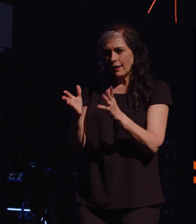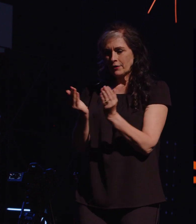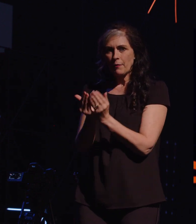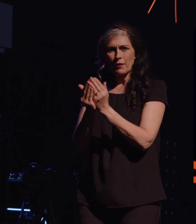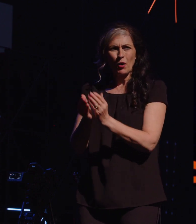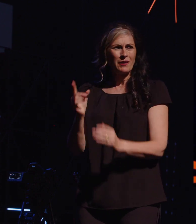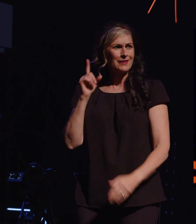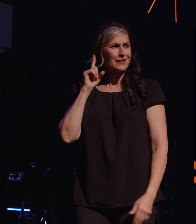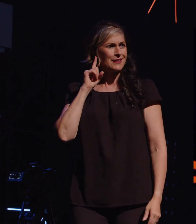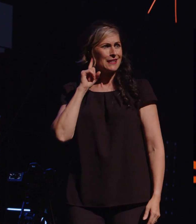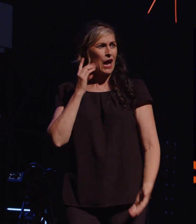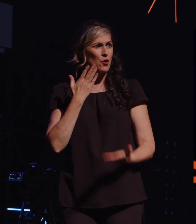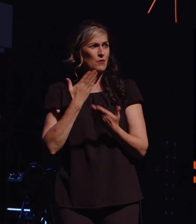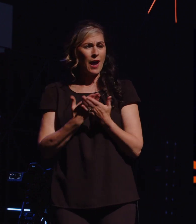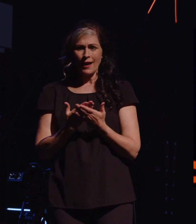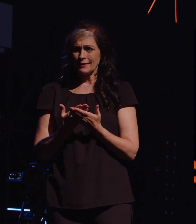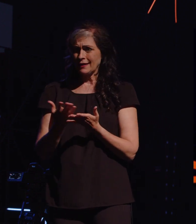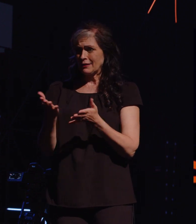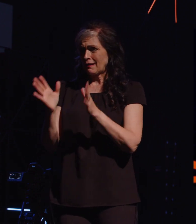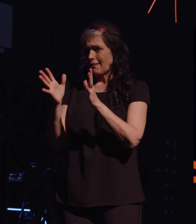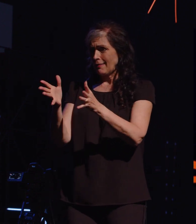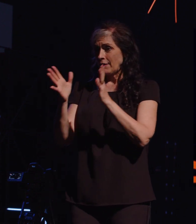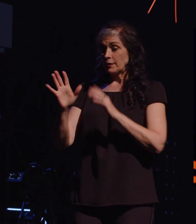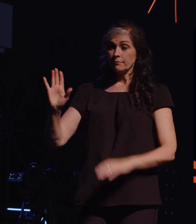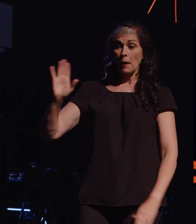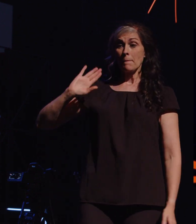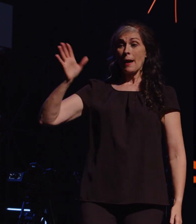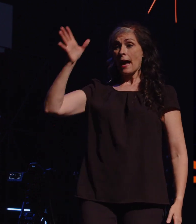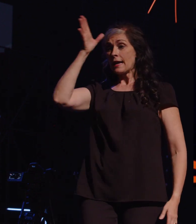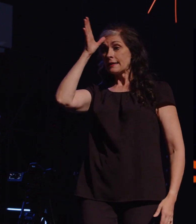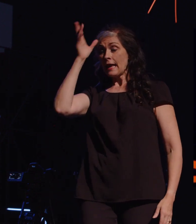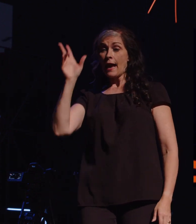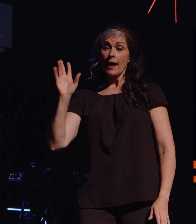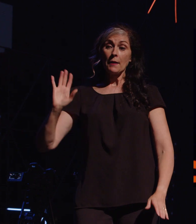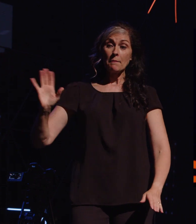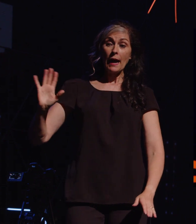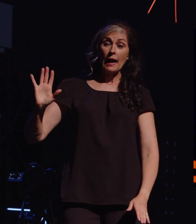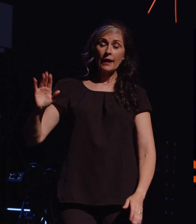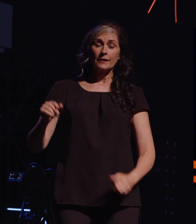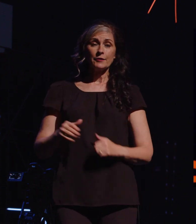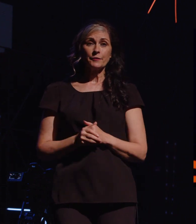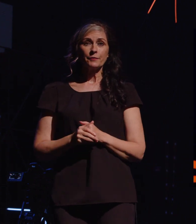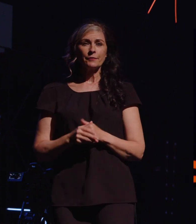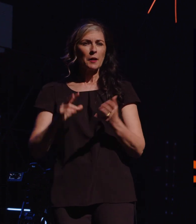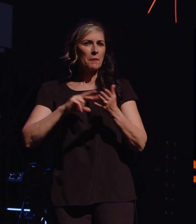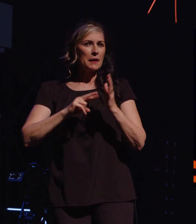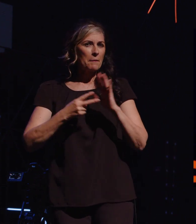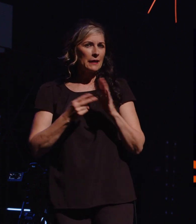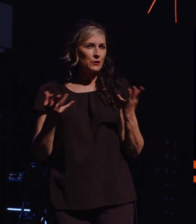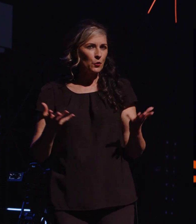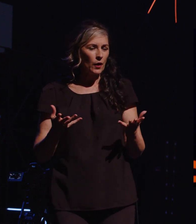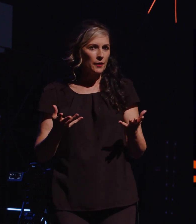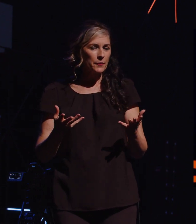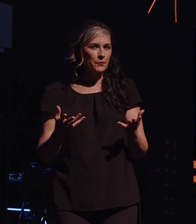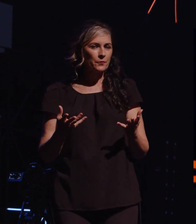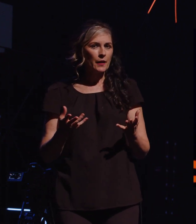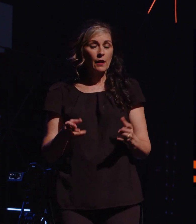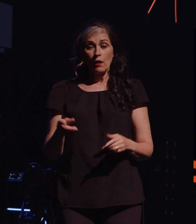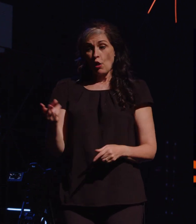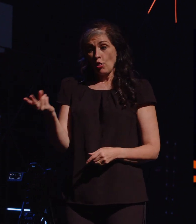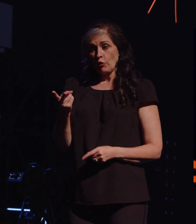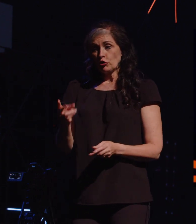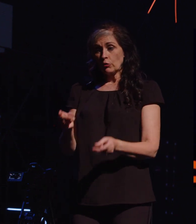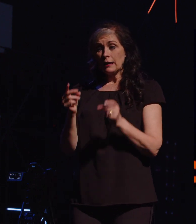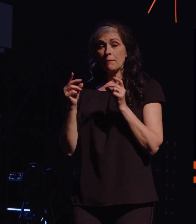it? It's like they're just there. Like, later, Dad, we'll see you later on. What does this mean? It means that they